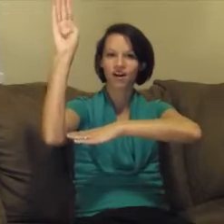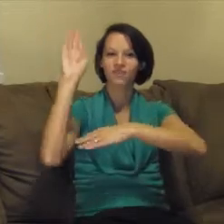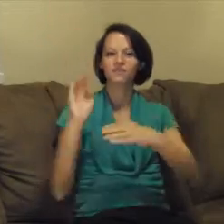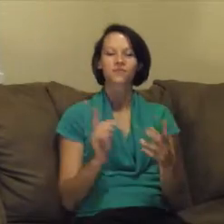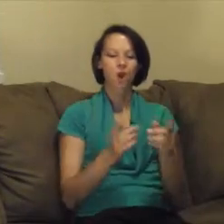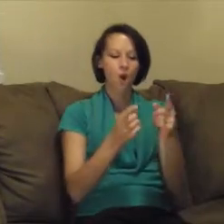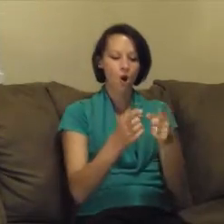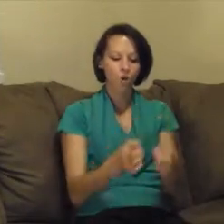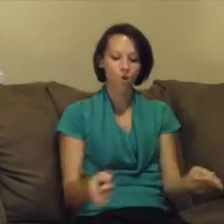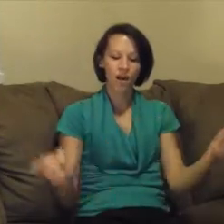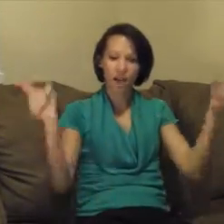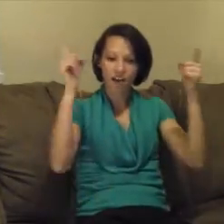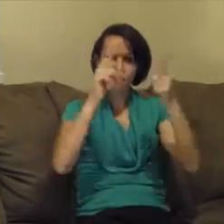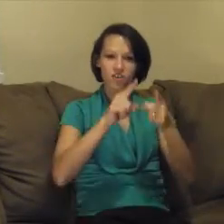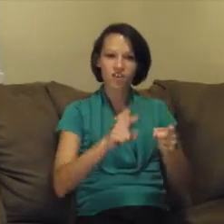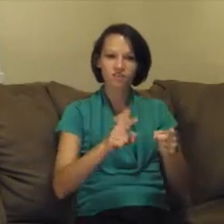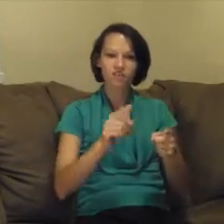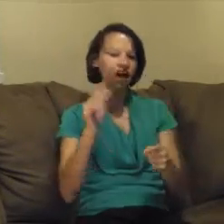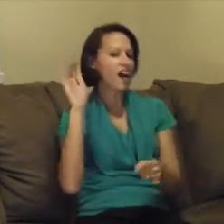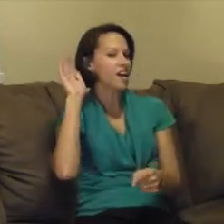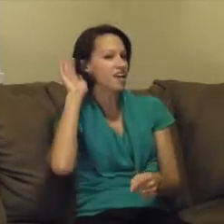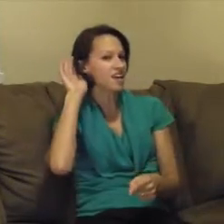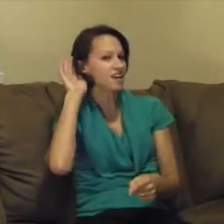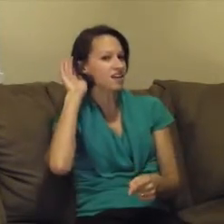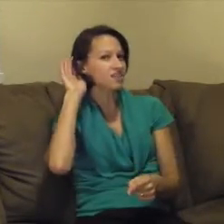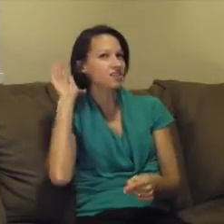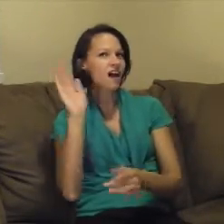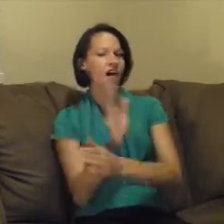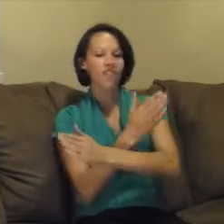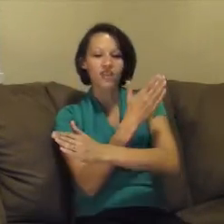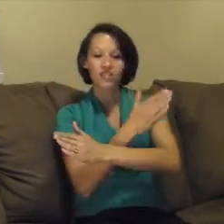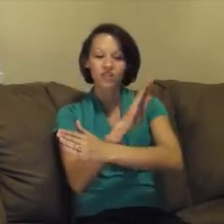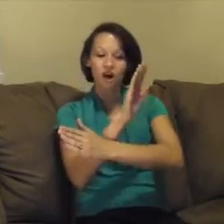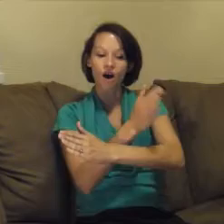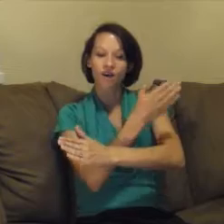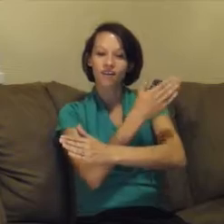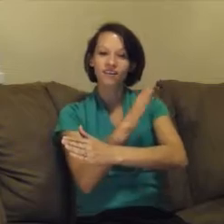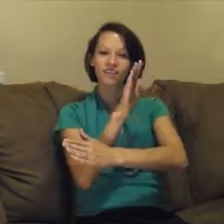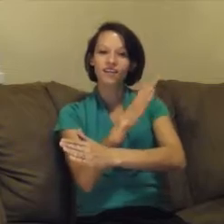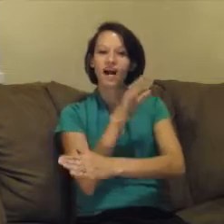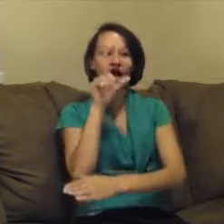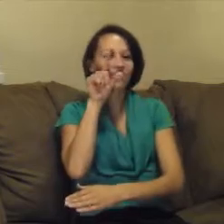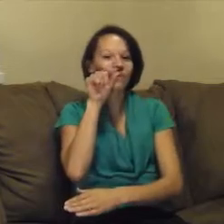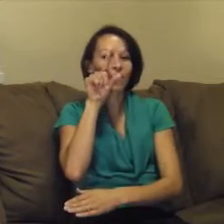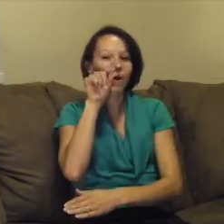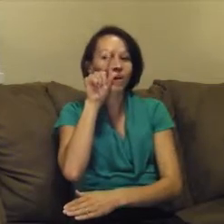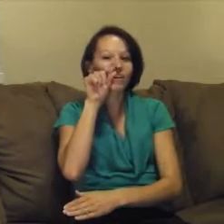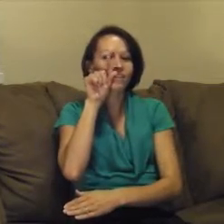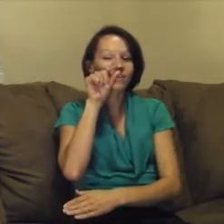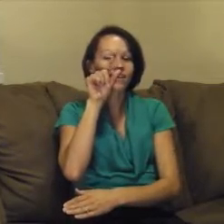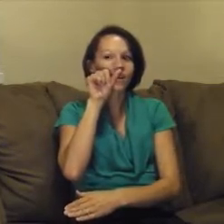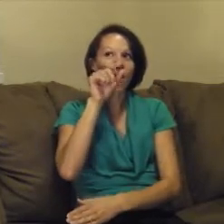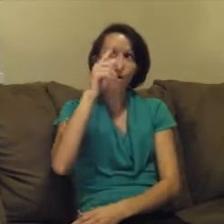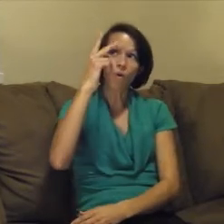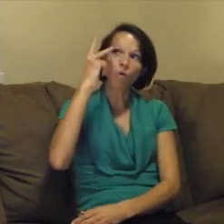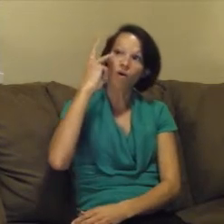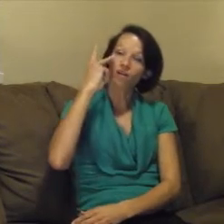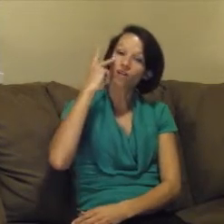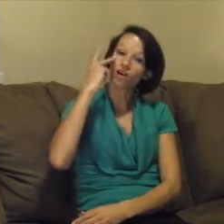line. Whenever I hear the song of a bird, or